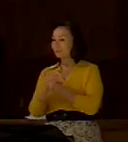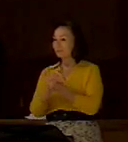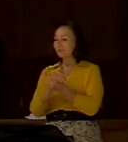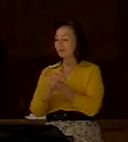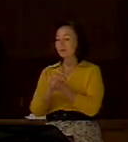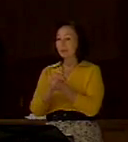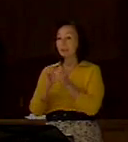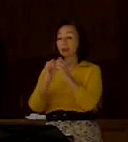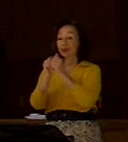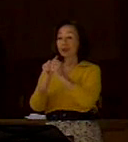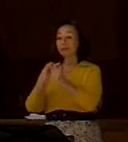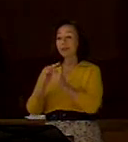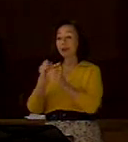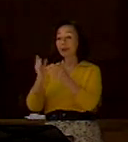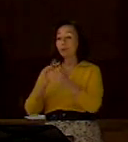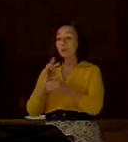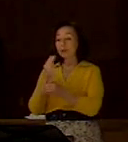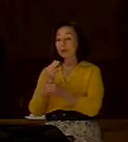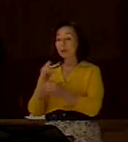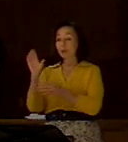Well, together I want us to explore